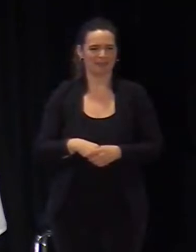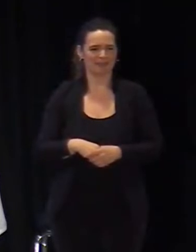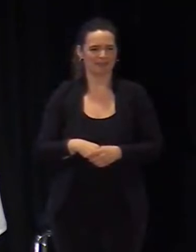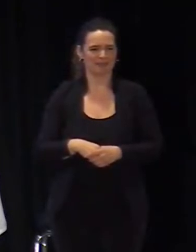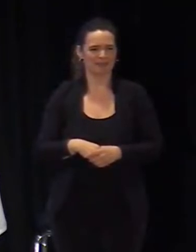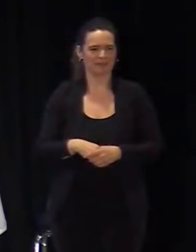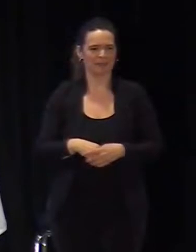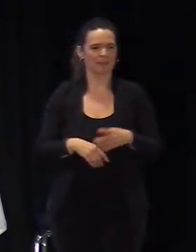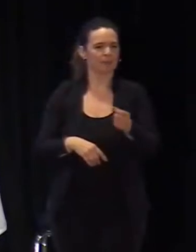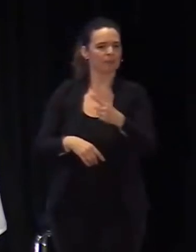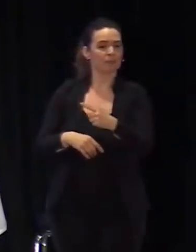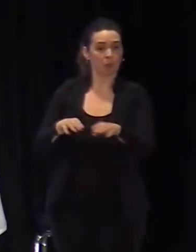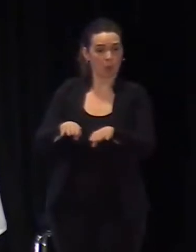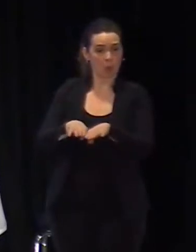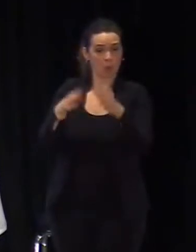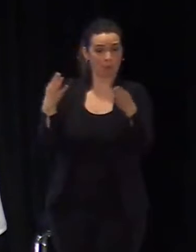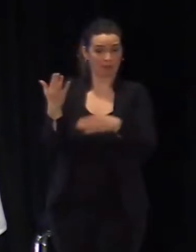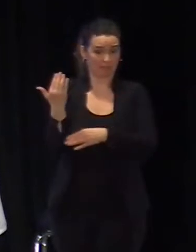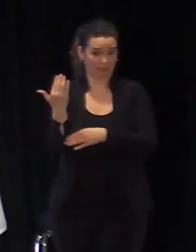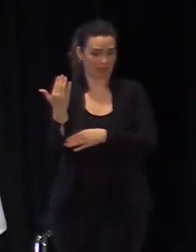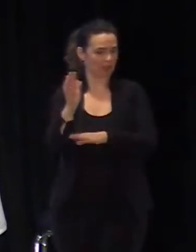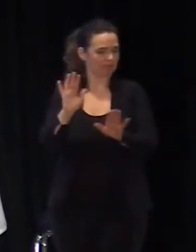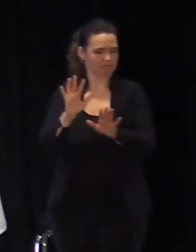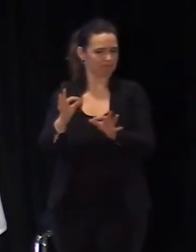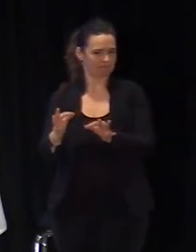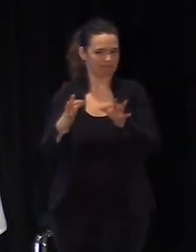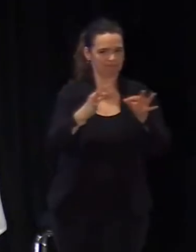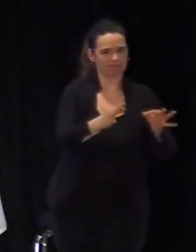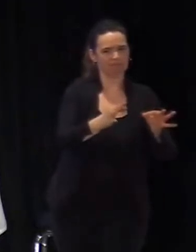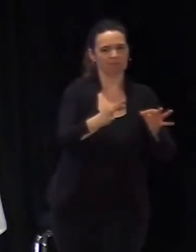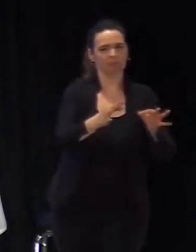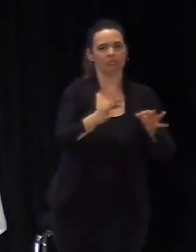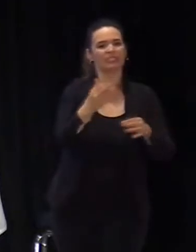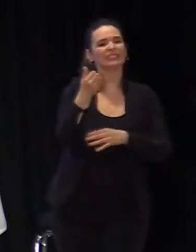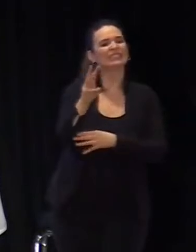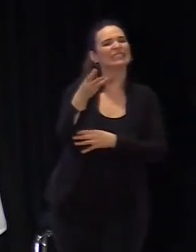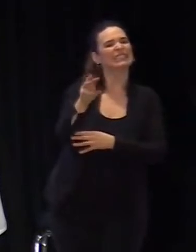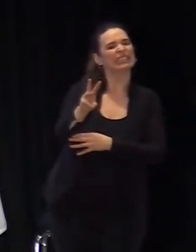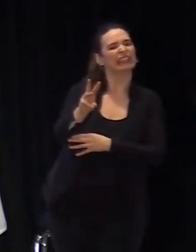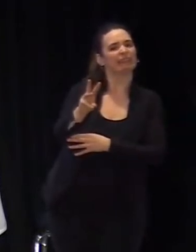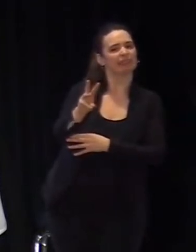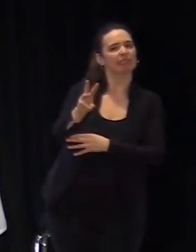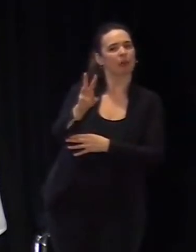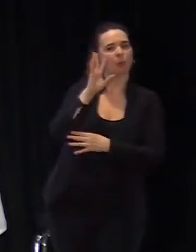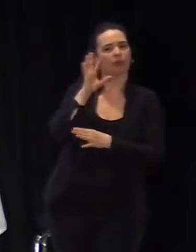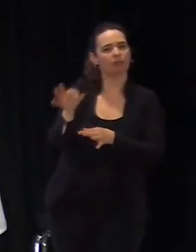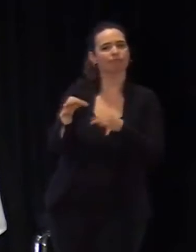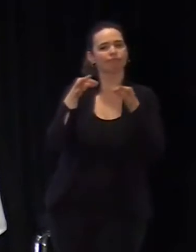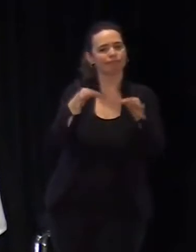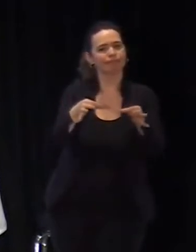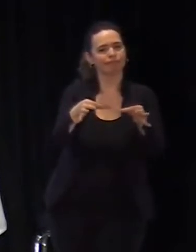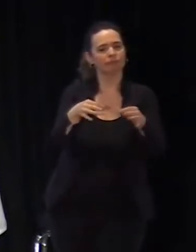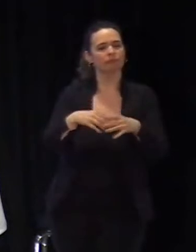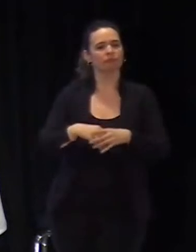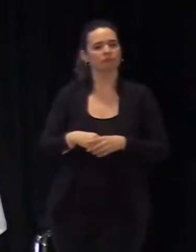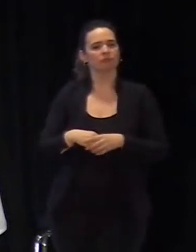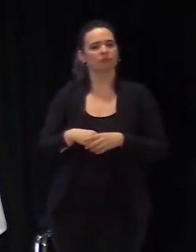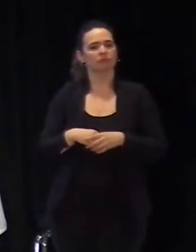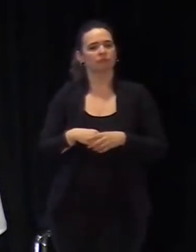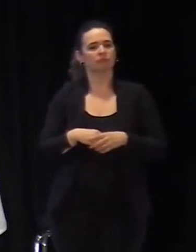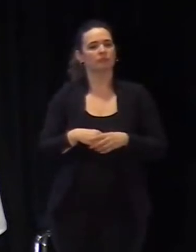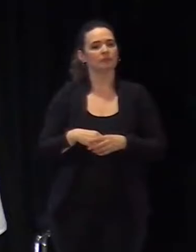not going to do a clinic on the 15th. I think that's a Tuesday, right? Is it a Tuesday or is it a Wednesday? Valentine's Day is a Sunday, so I believe it's Monday.